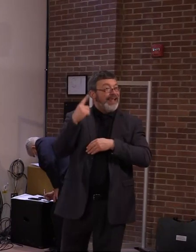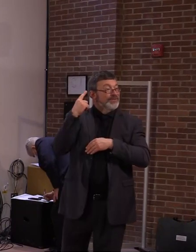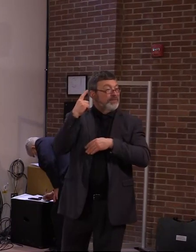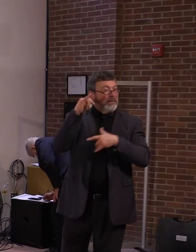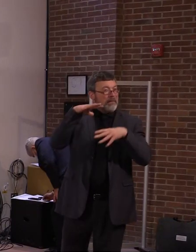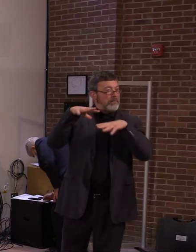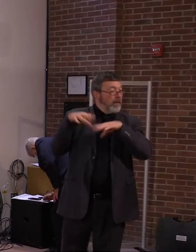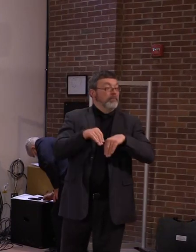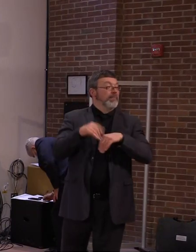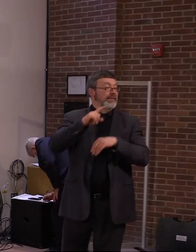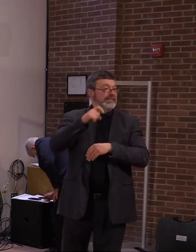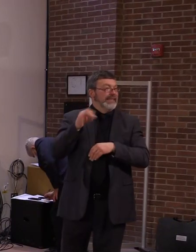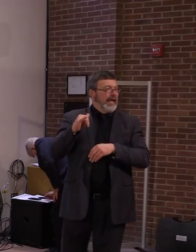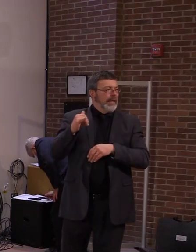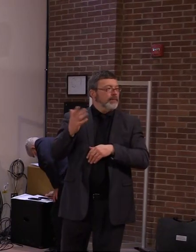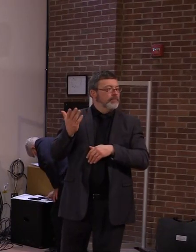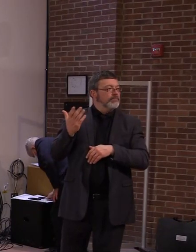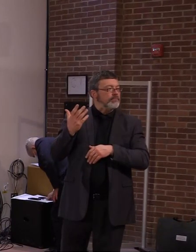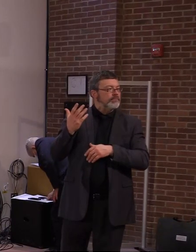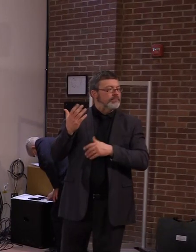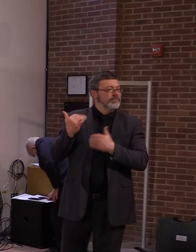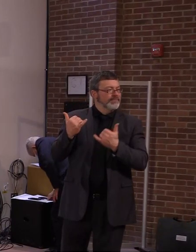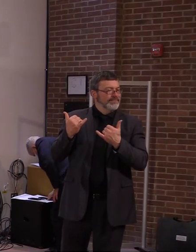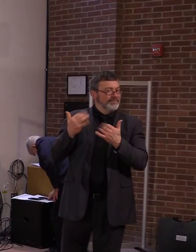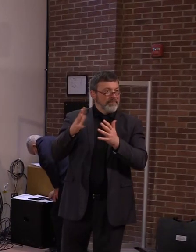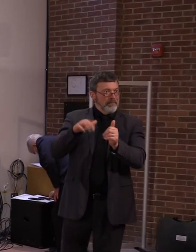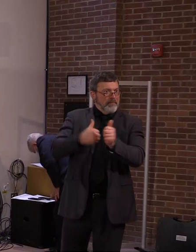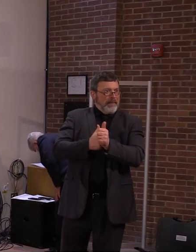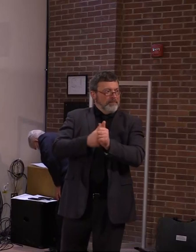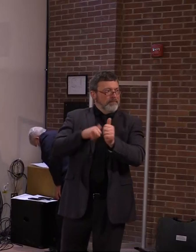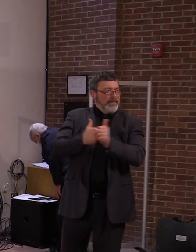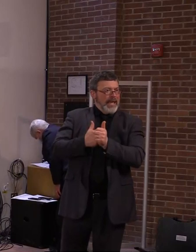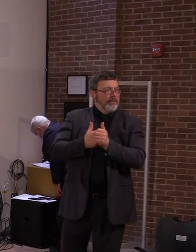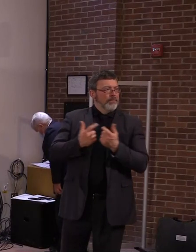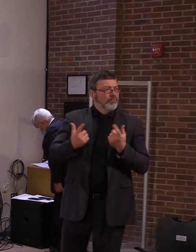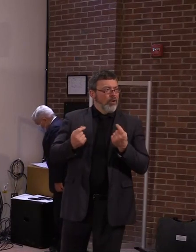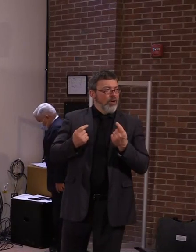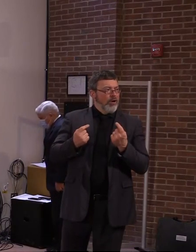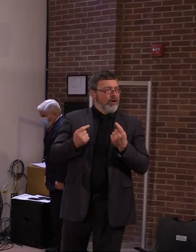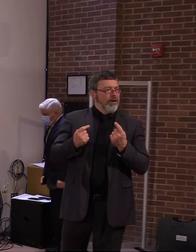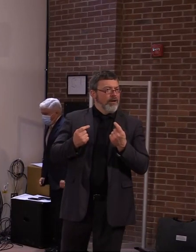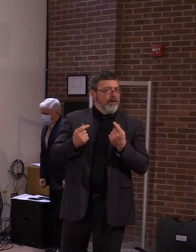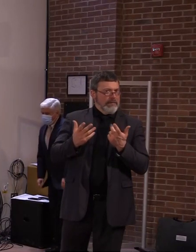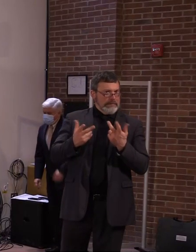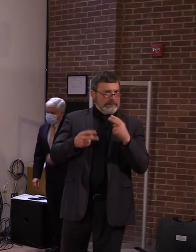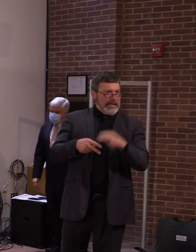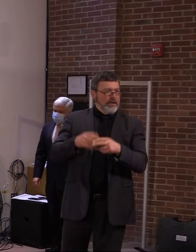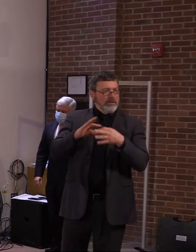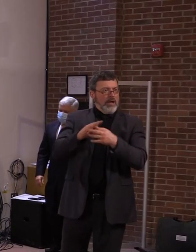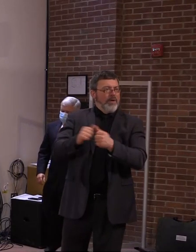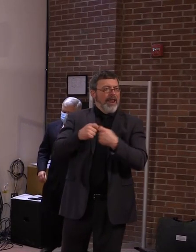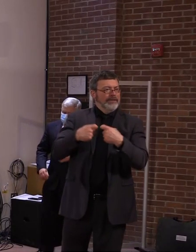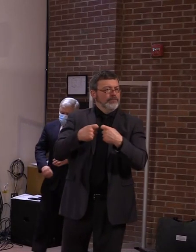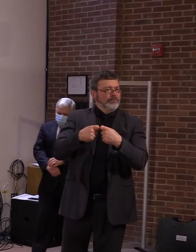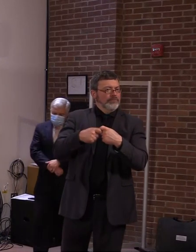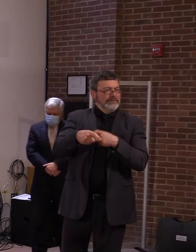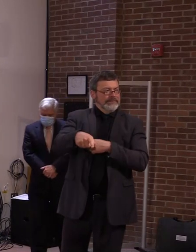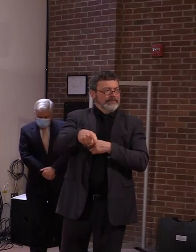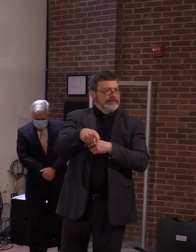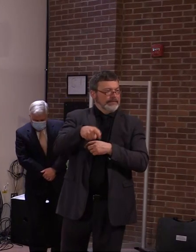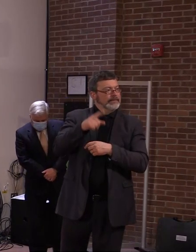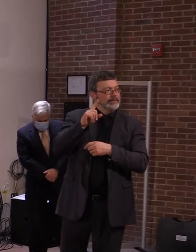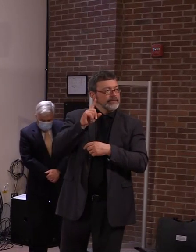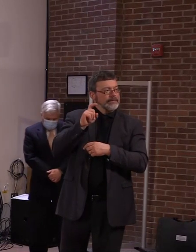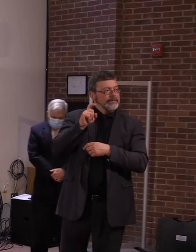in backup surplus, backup supply of electric. We don't have very much, and they realize if there's